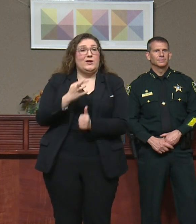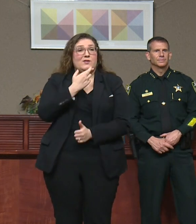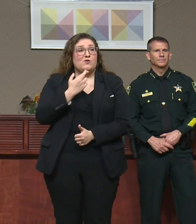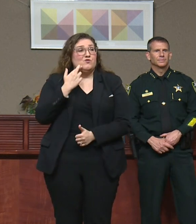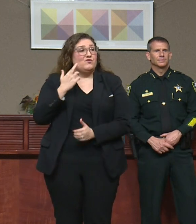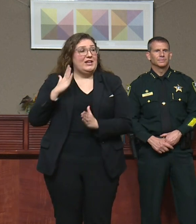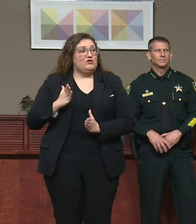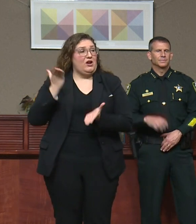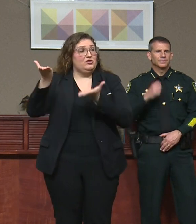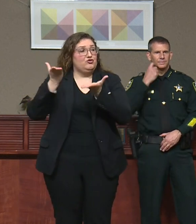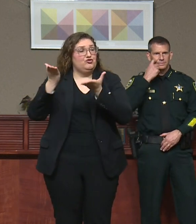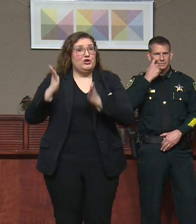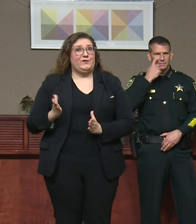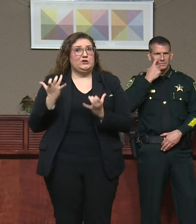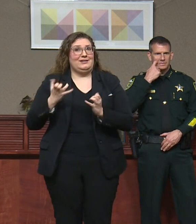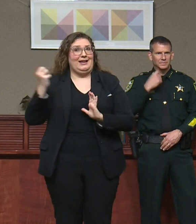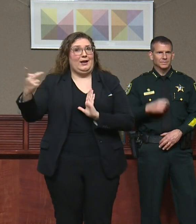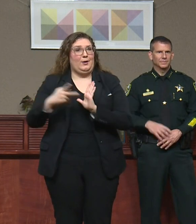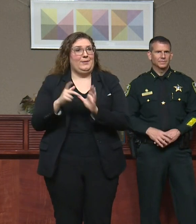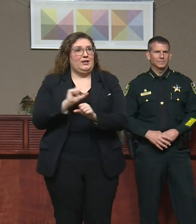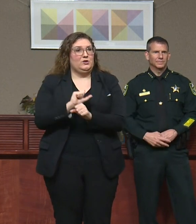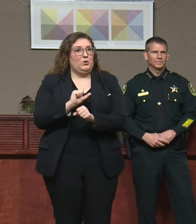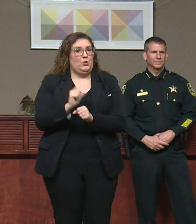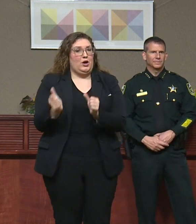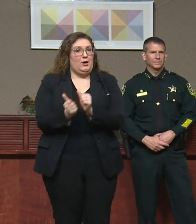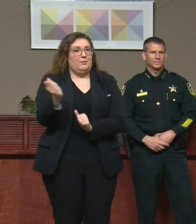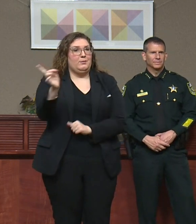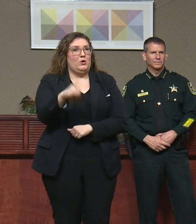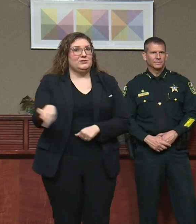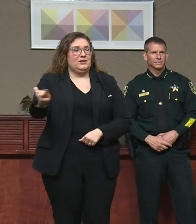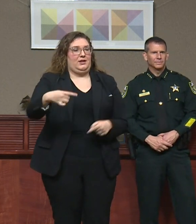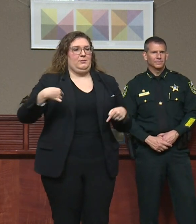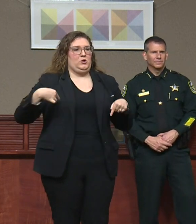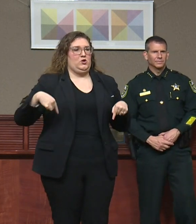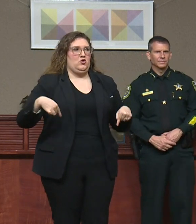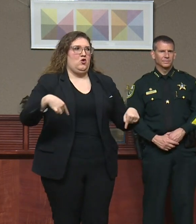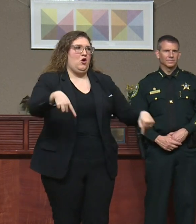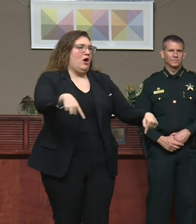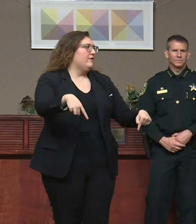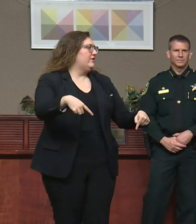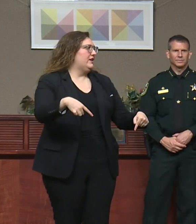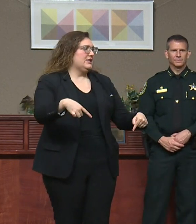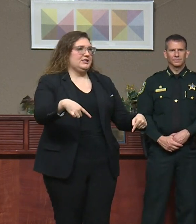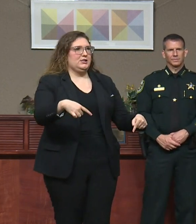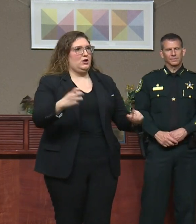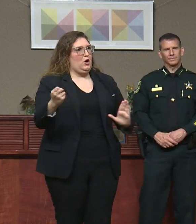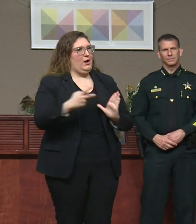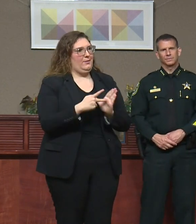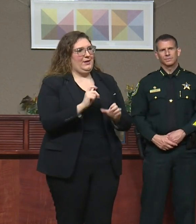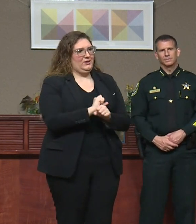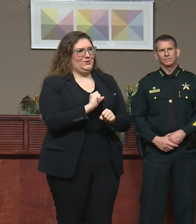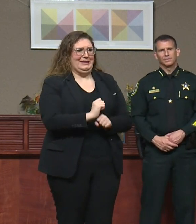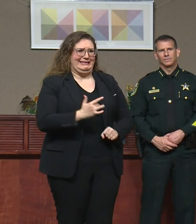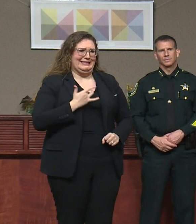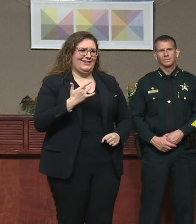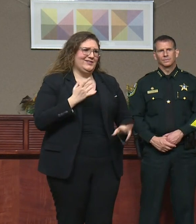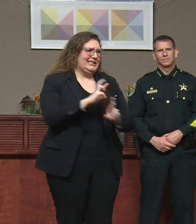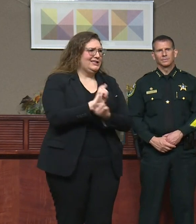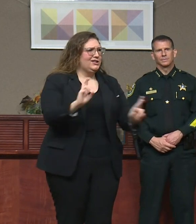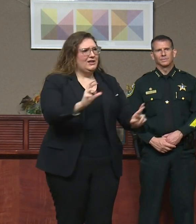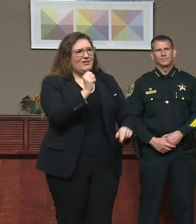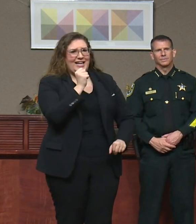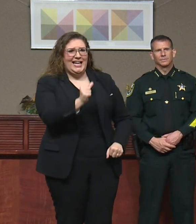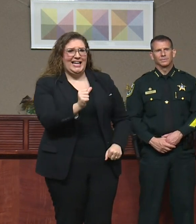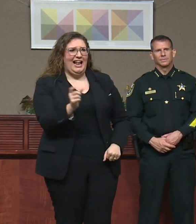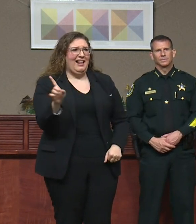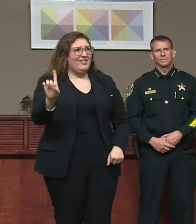who were going back to work today. Many of them were very nervous about going back. They felt like they weren't prepared. They were on their own